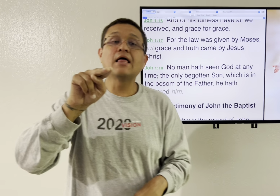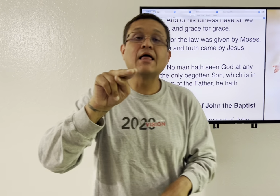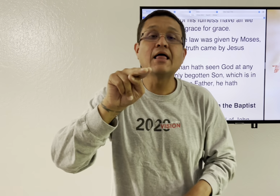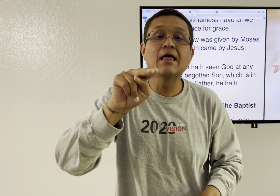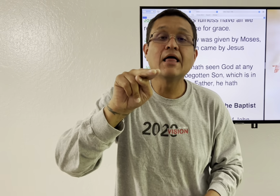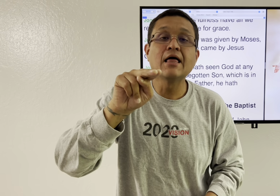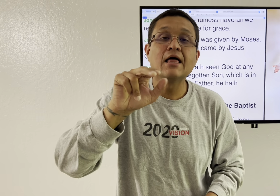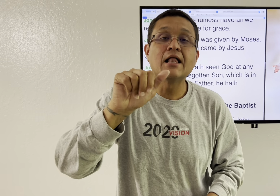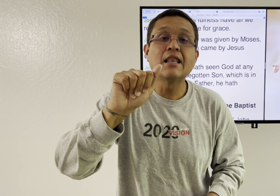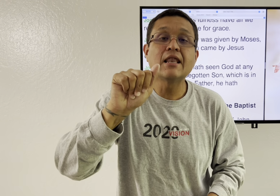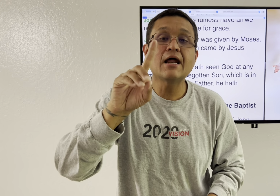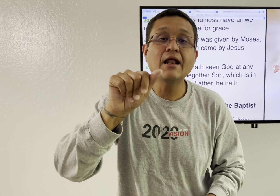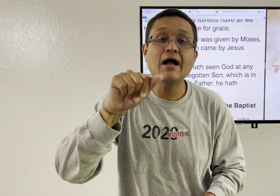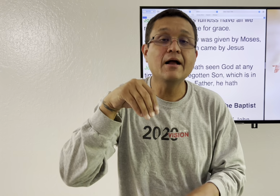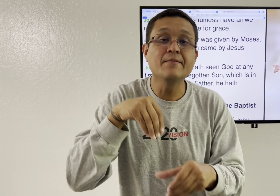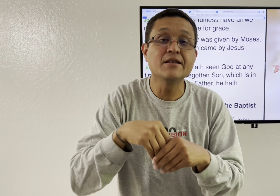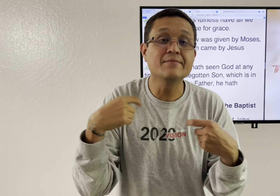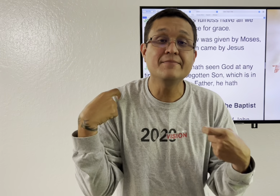Black, white, yellow, doesn't matter.